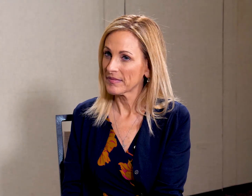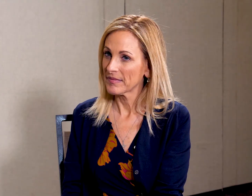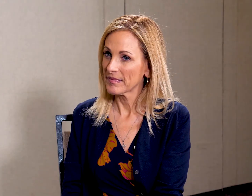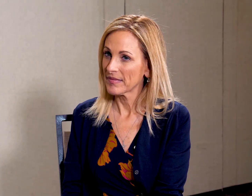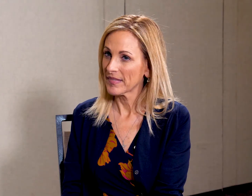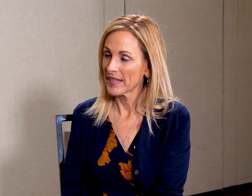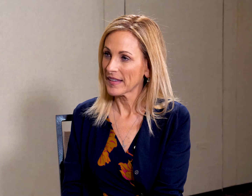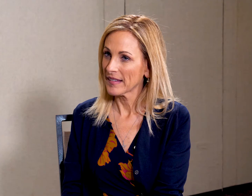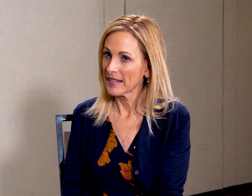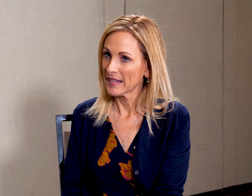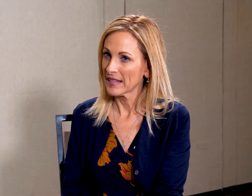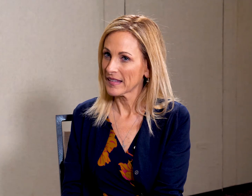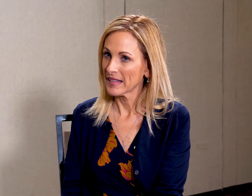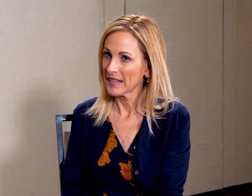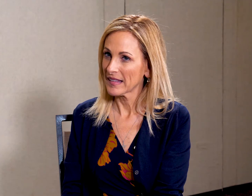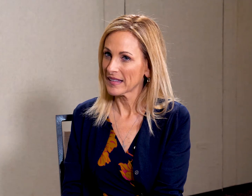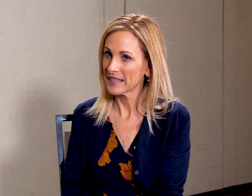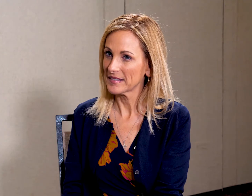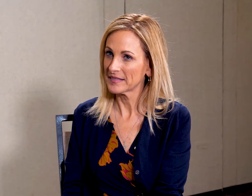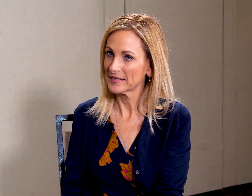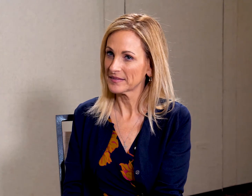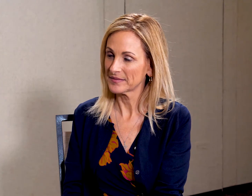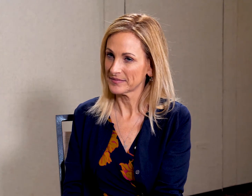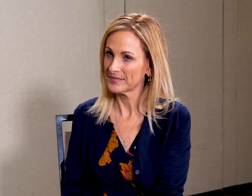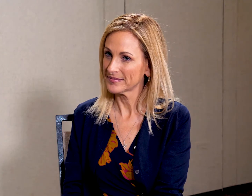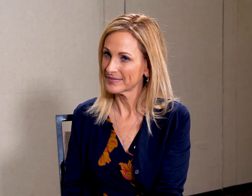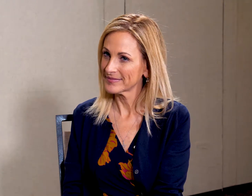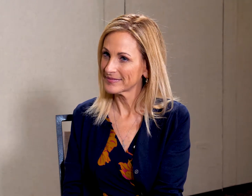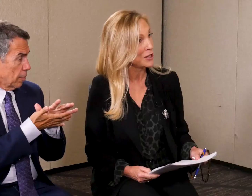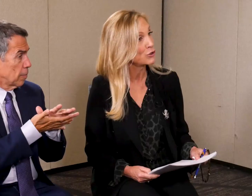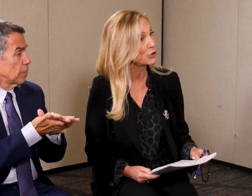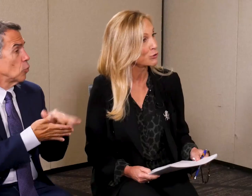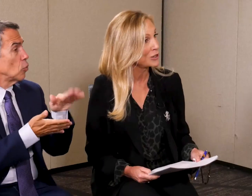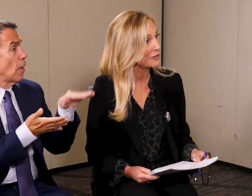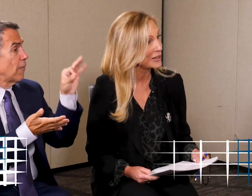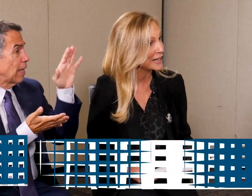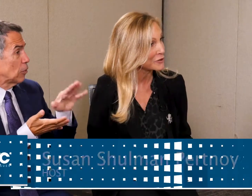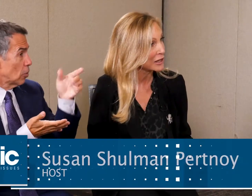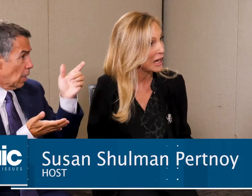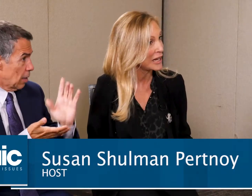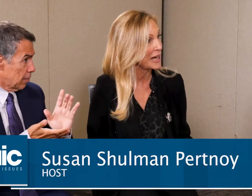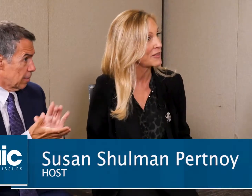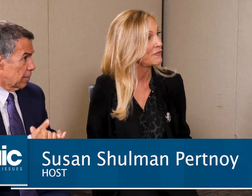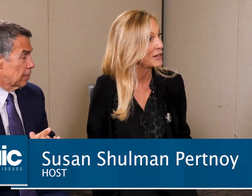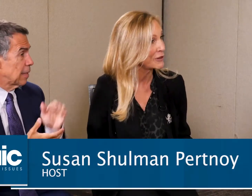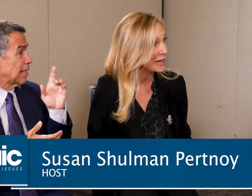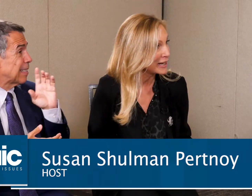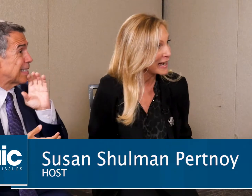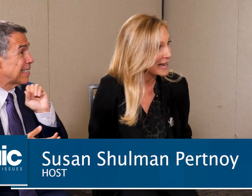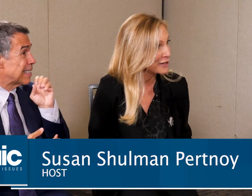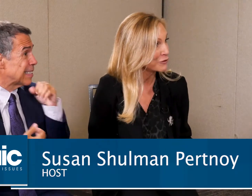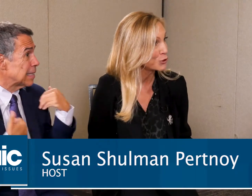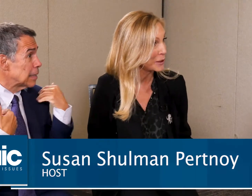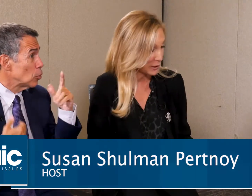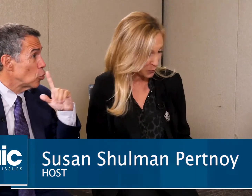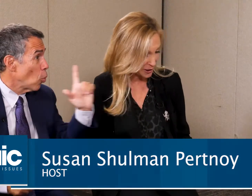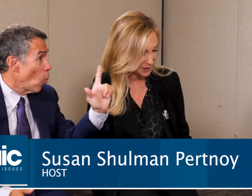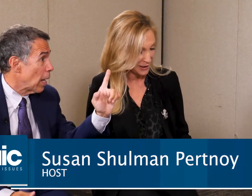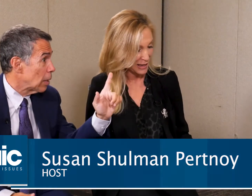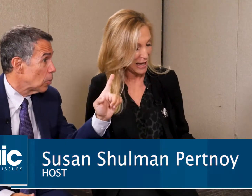Globe for your very first performance in a feature film, Children of a Lesser God, at the very young age of 21.